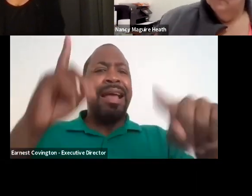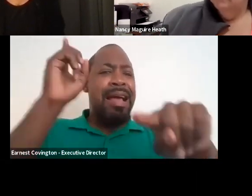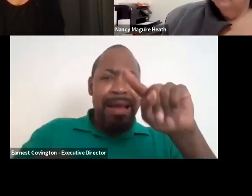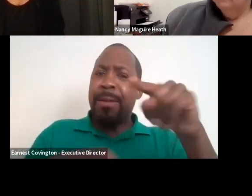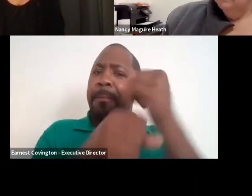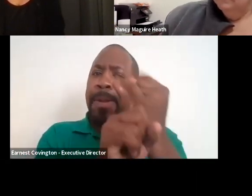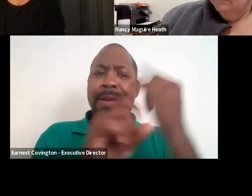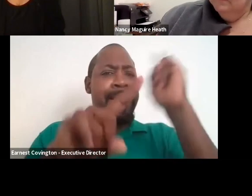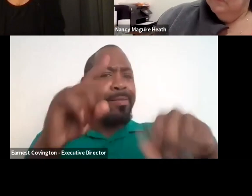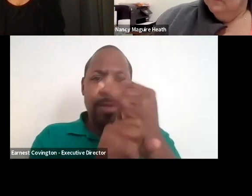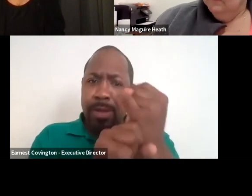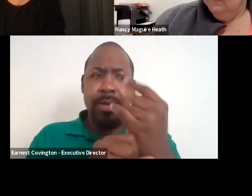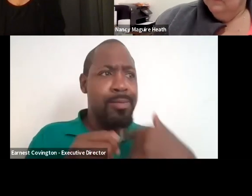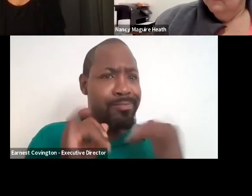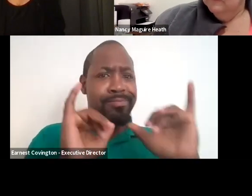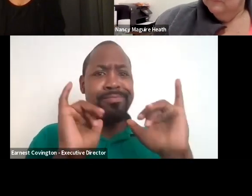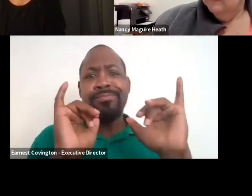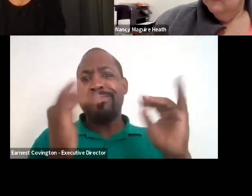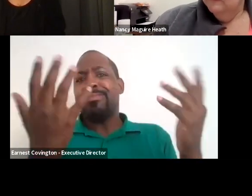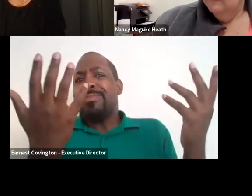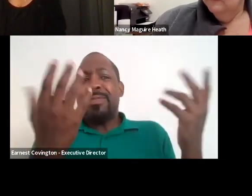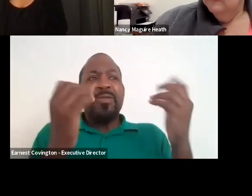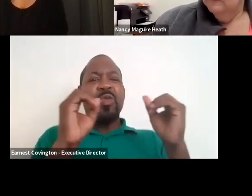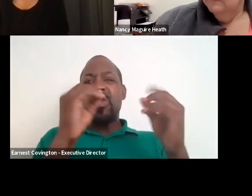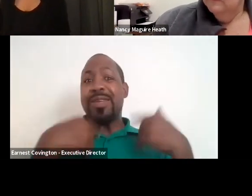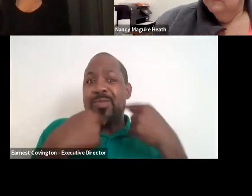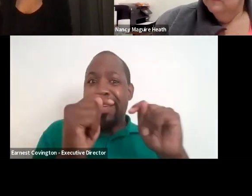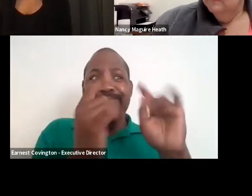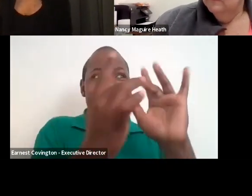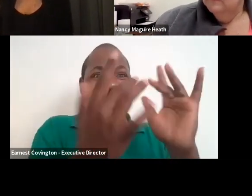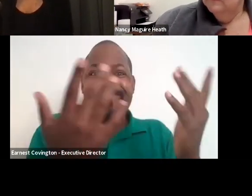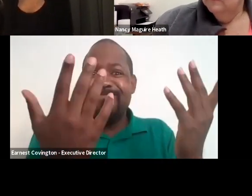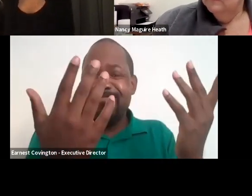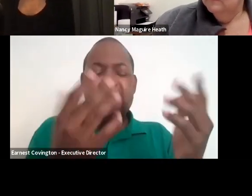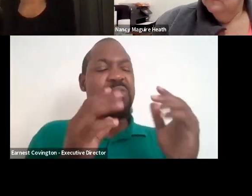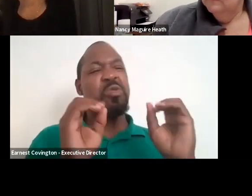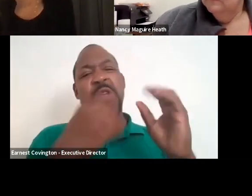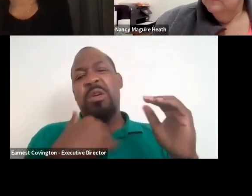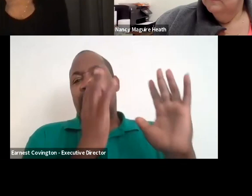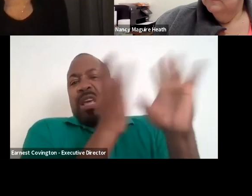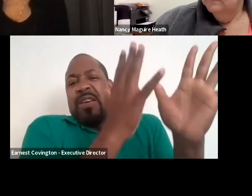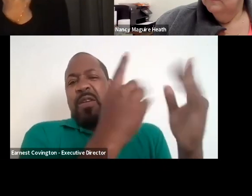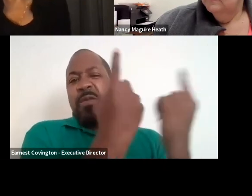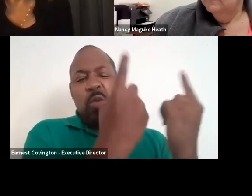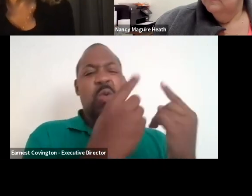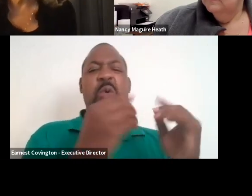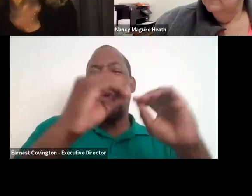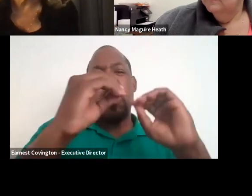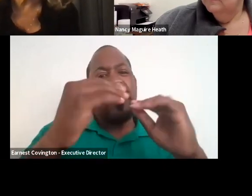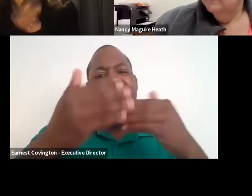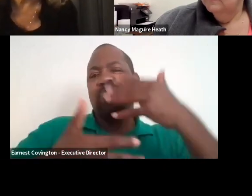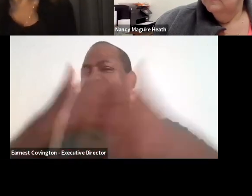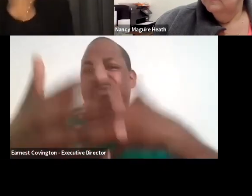answer. I keep on hearing that they can't make it. And I was hoping that they could come here to